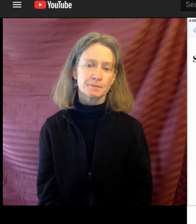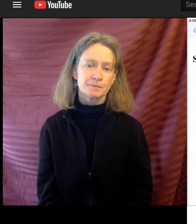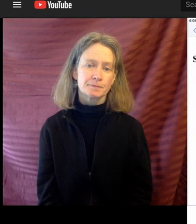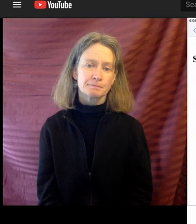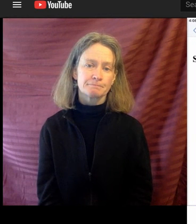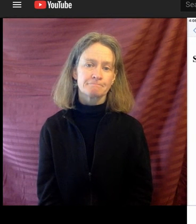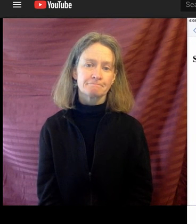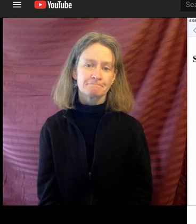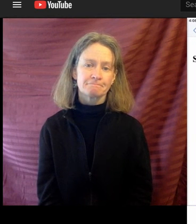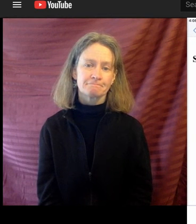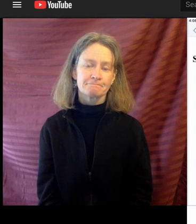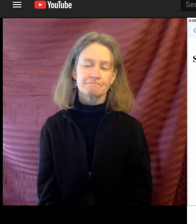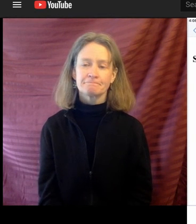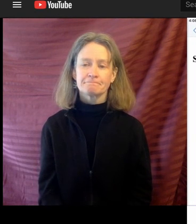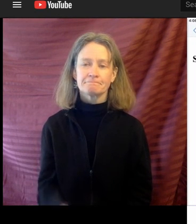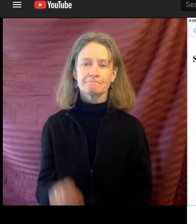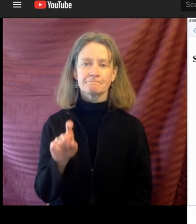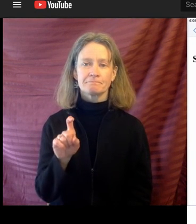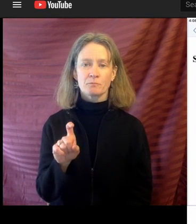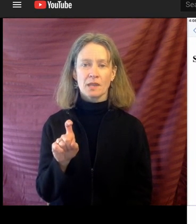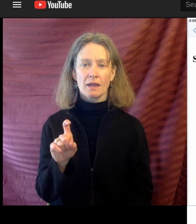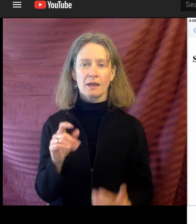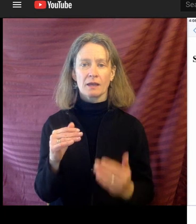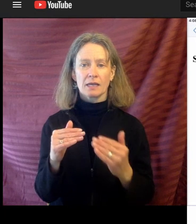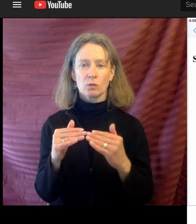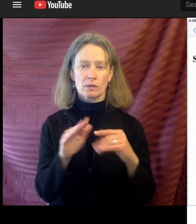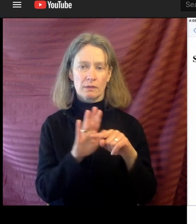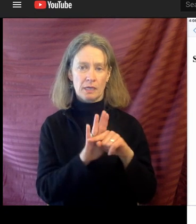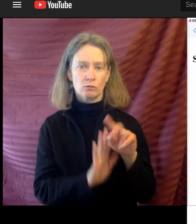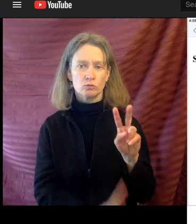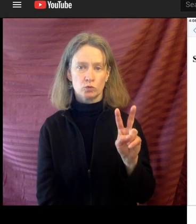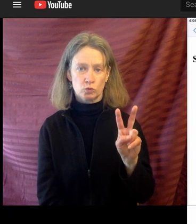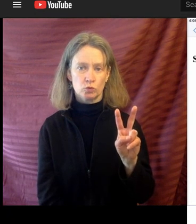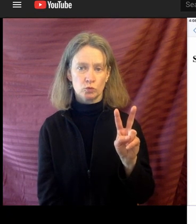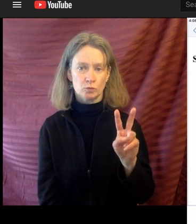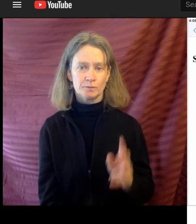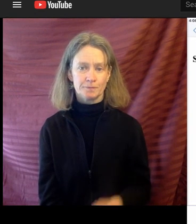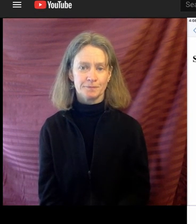So x equals negative 2.